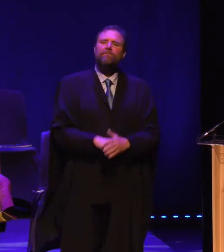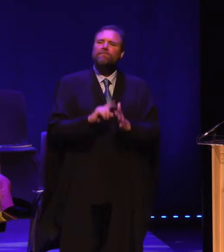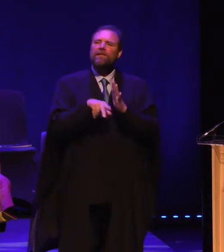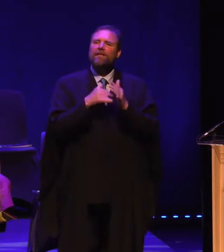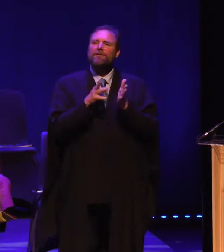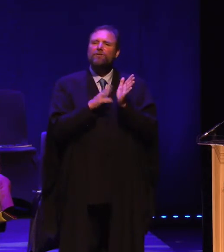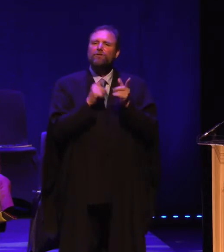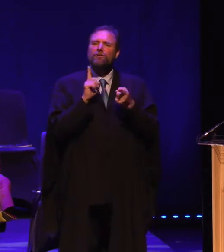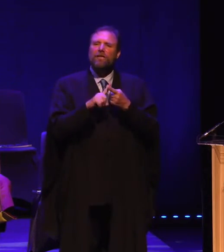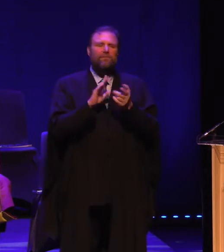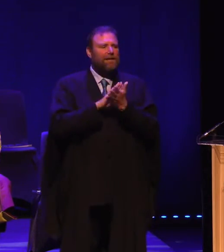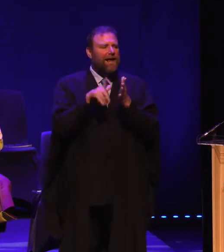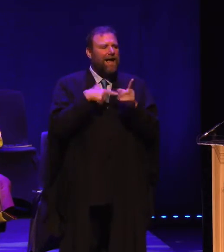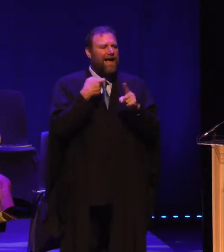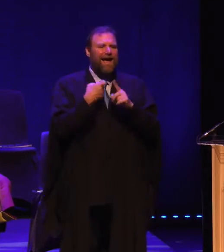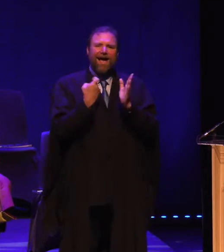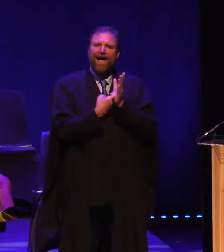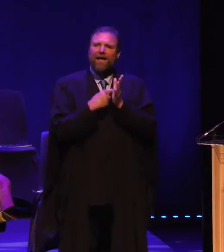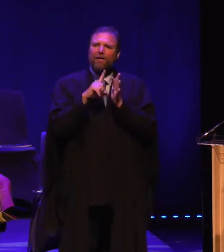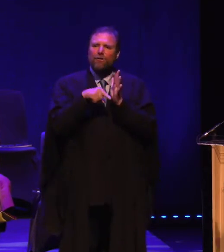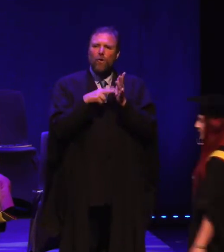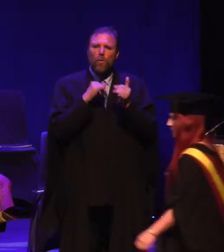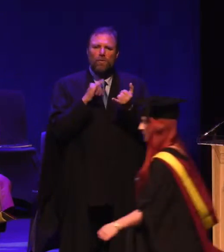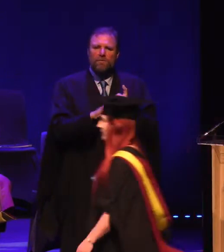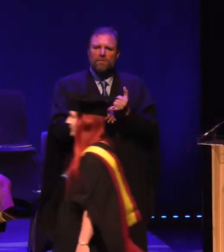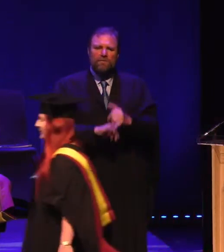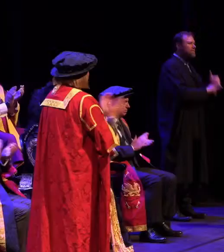Jasmine Hacker Jones.